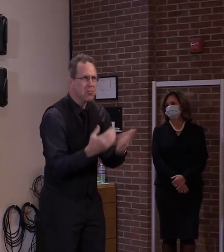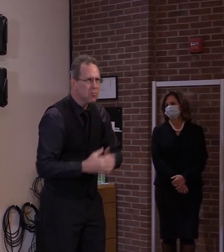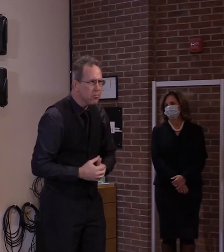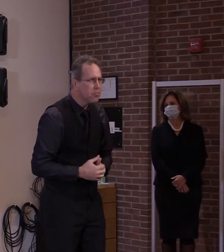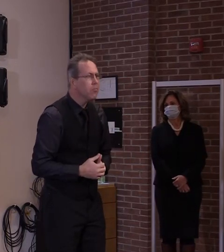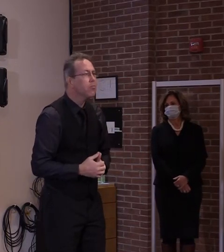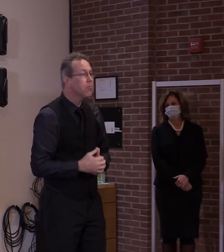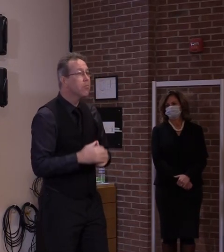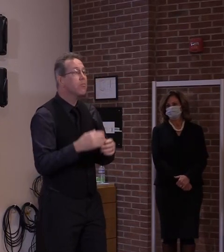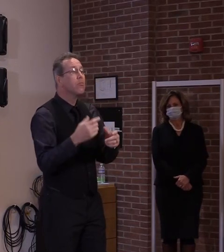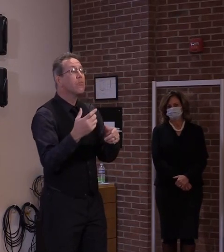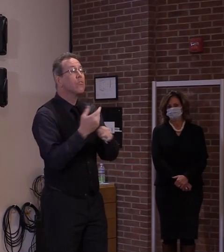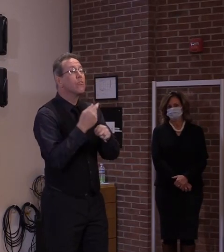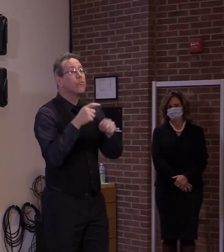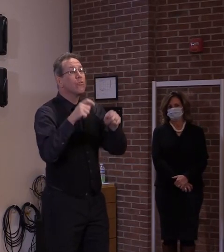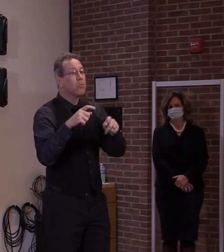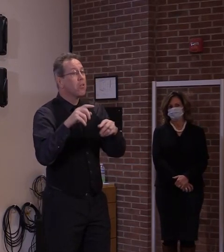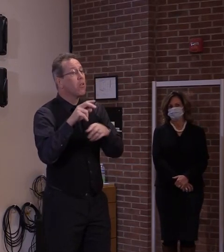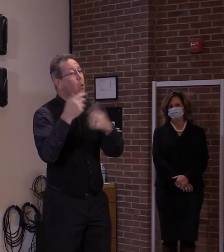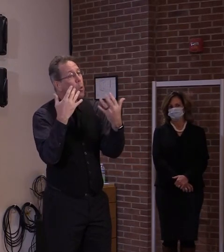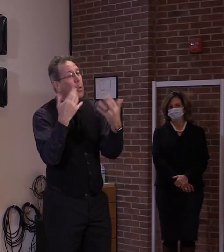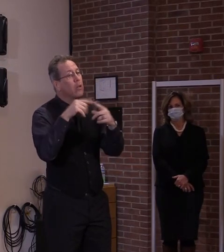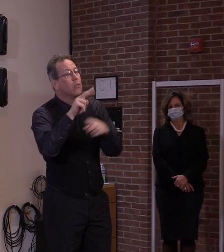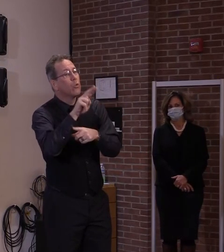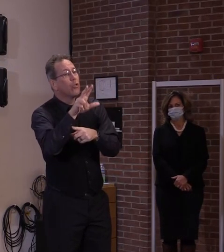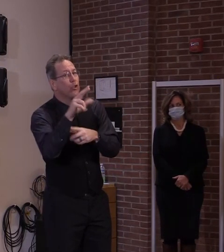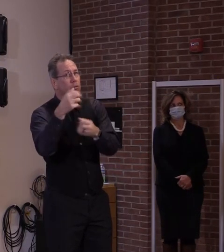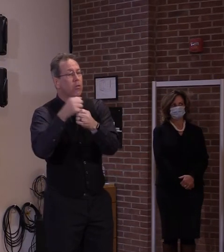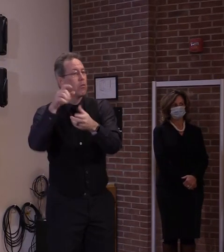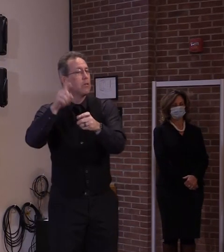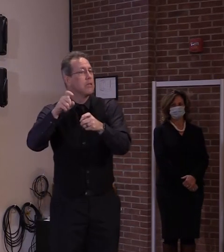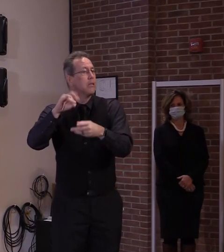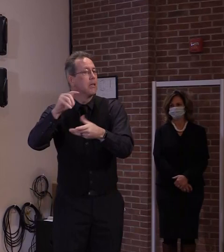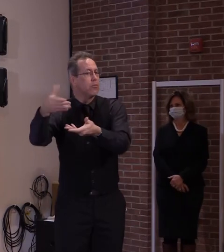on the 23rd and the 30th.